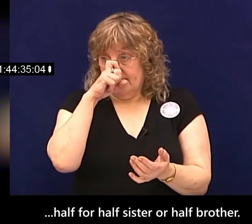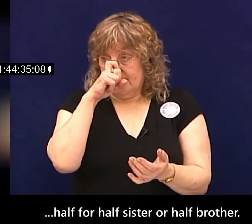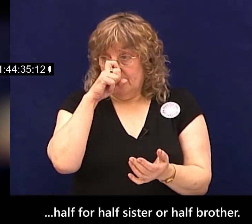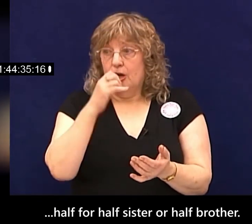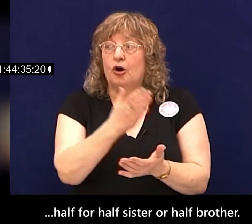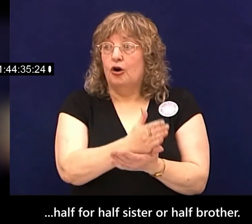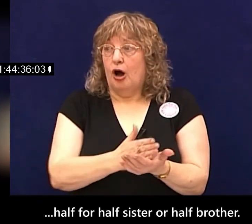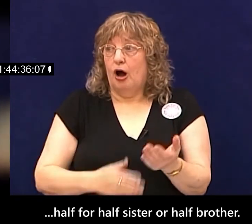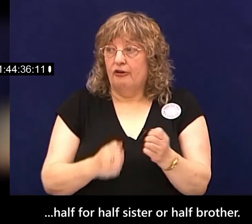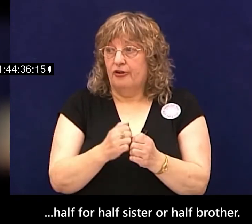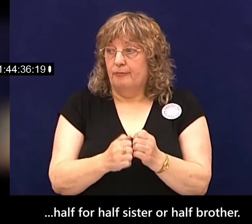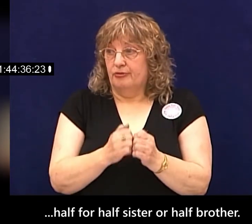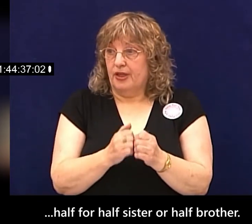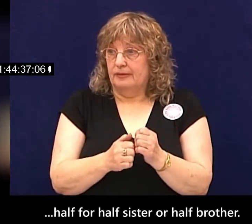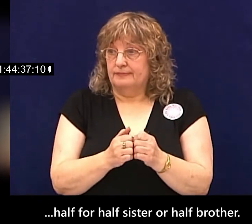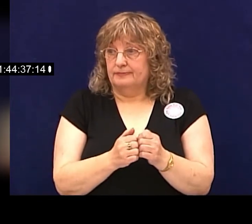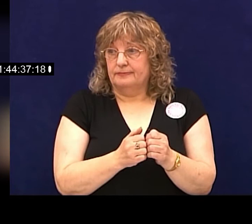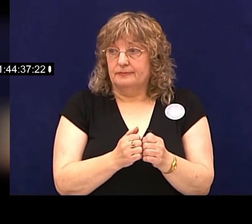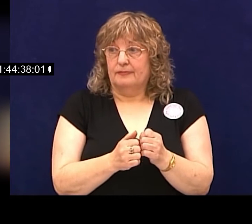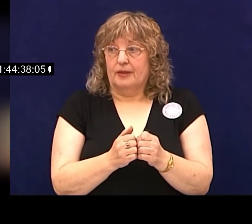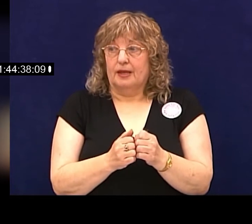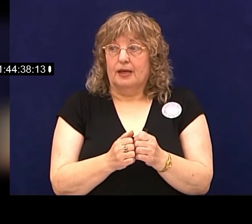half-sister or half-brother.